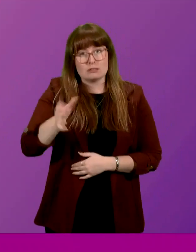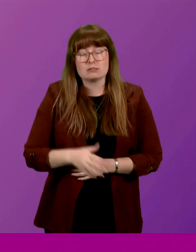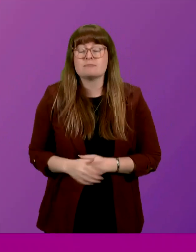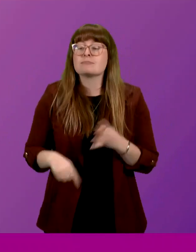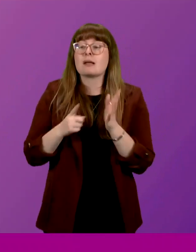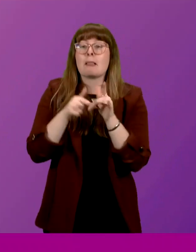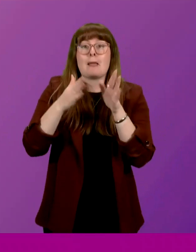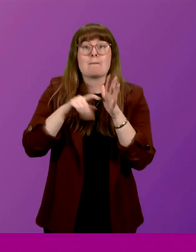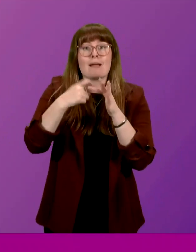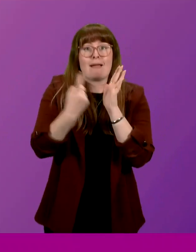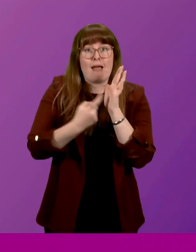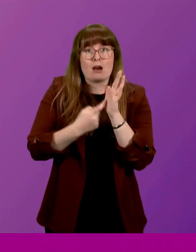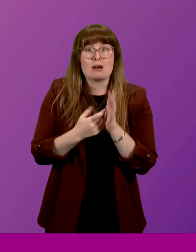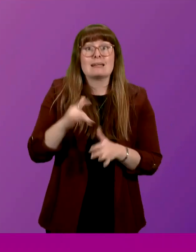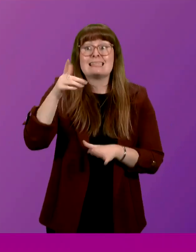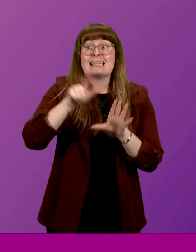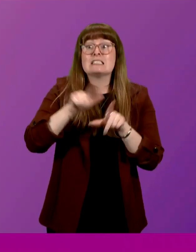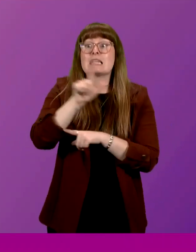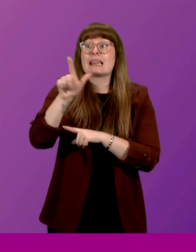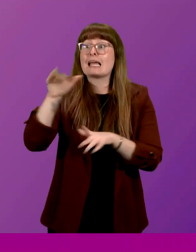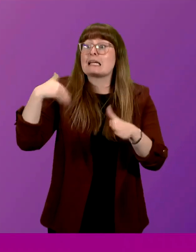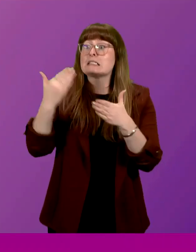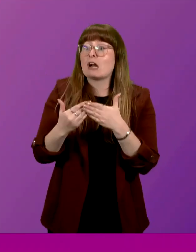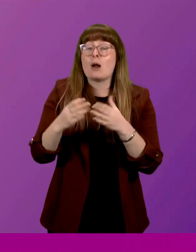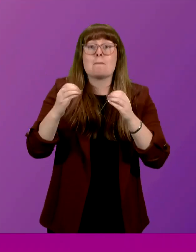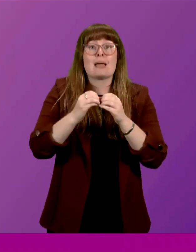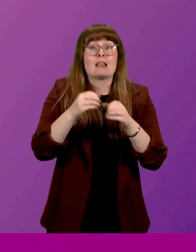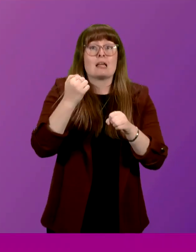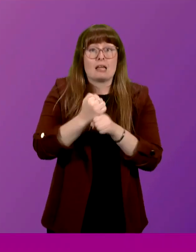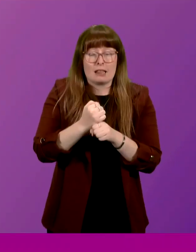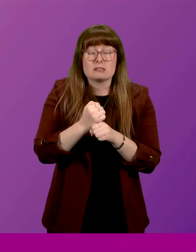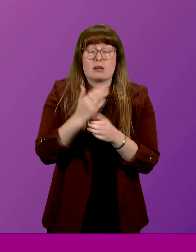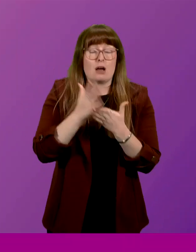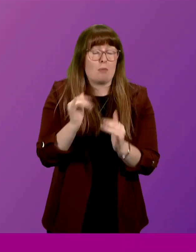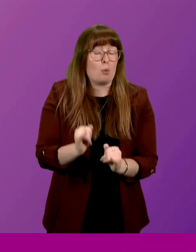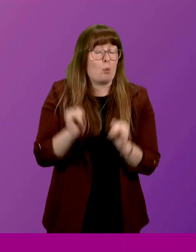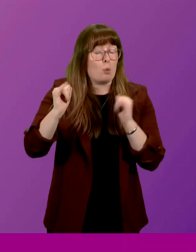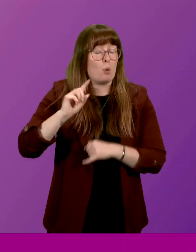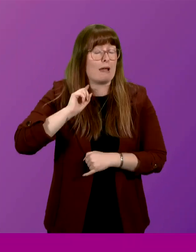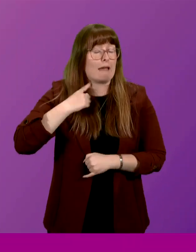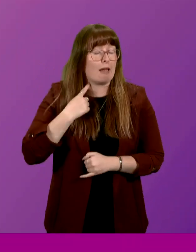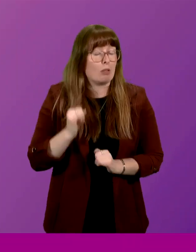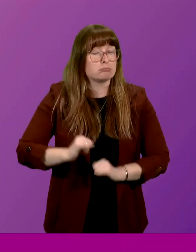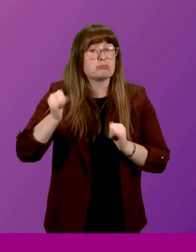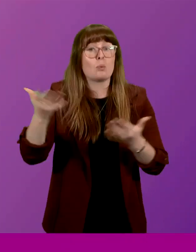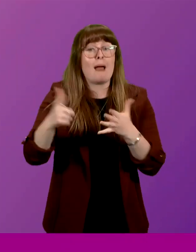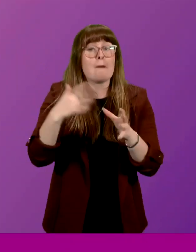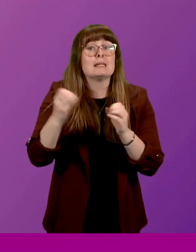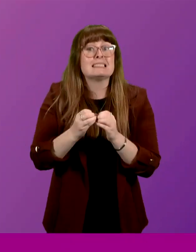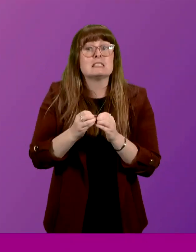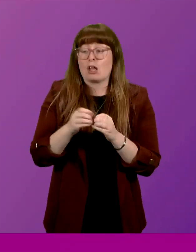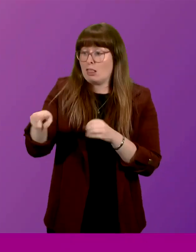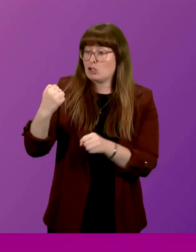Thank you, Presiding Officer. 10 years on from Bailey Gwyn's tragic killing in Aberdeen and promises of action from this